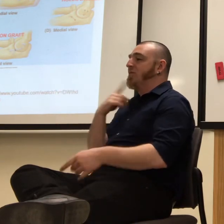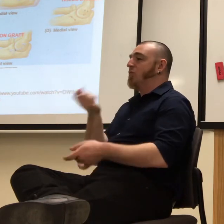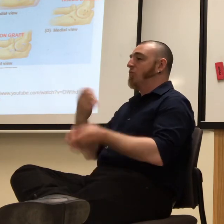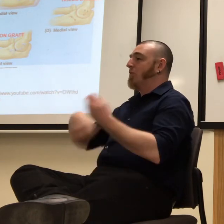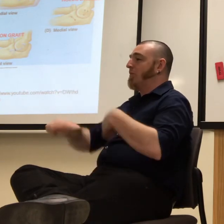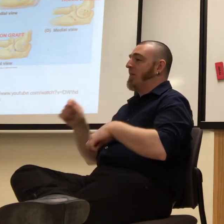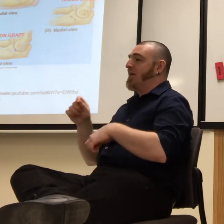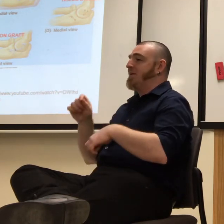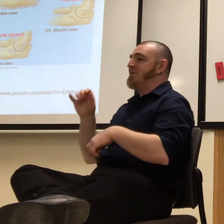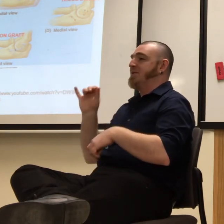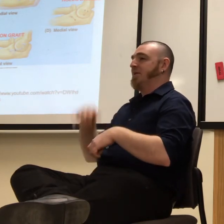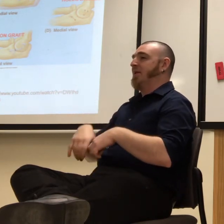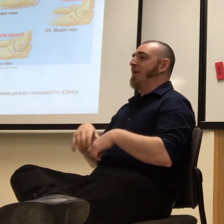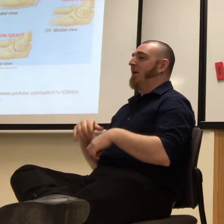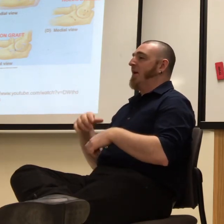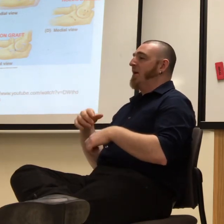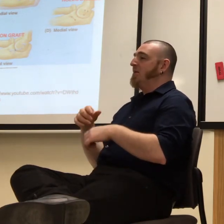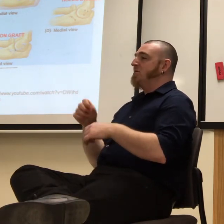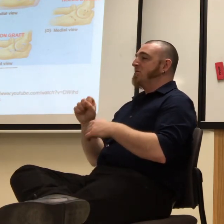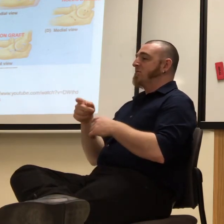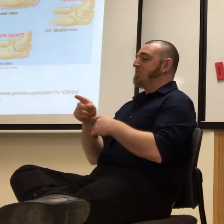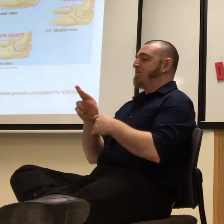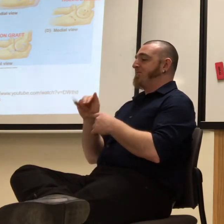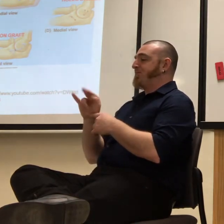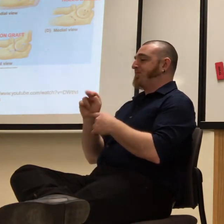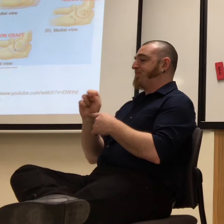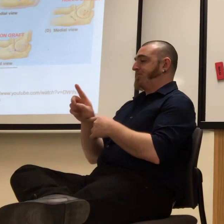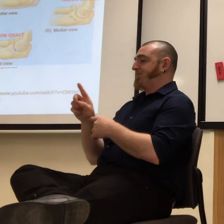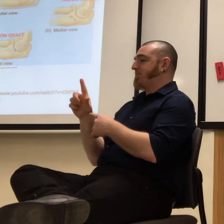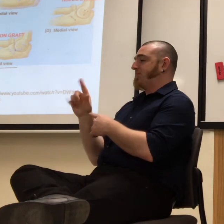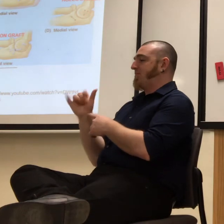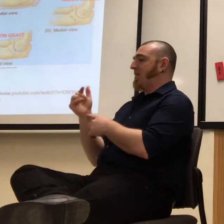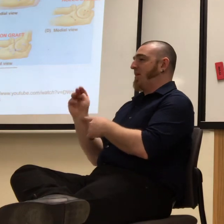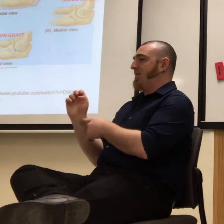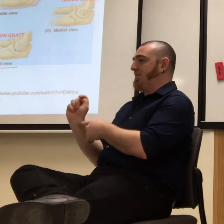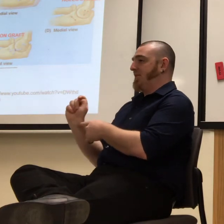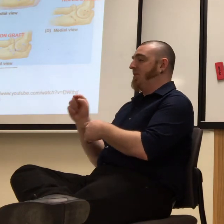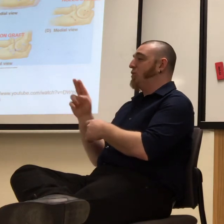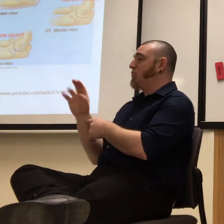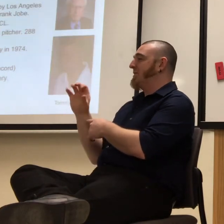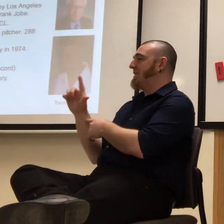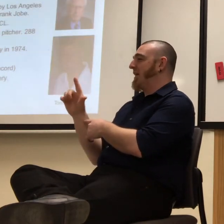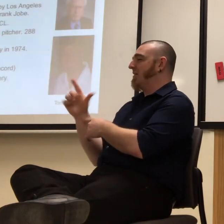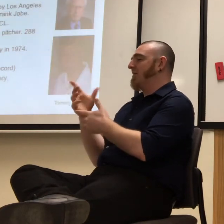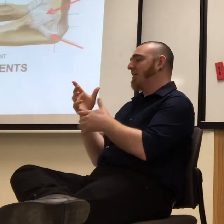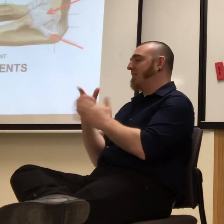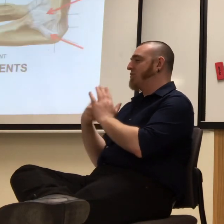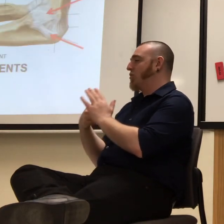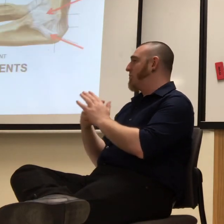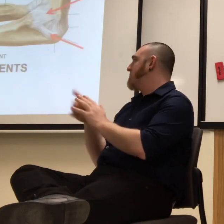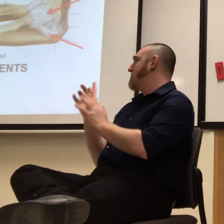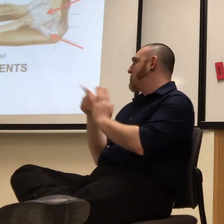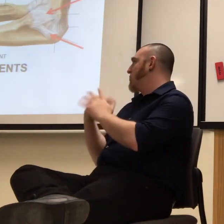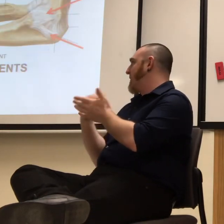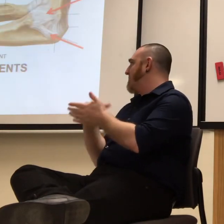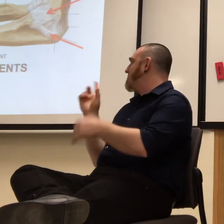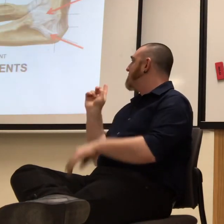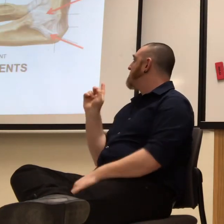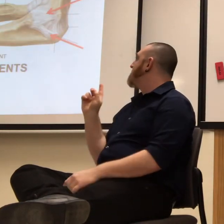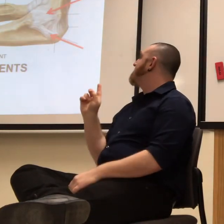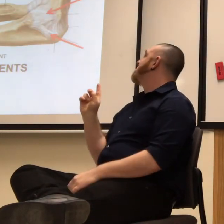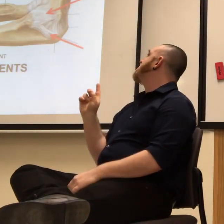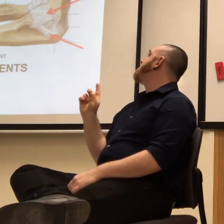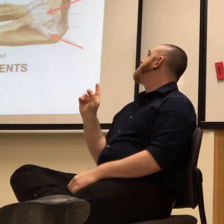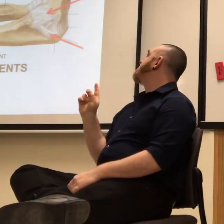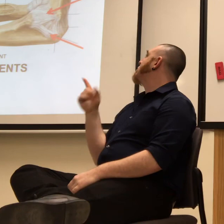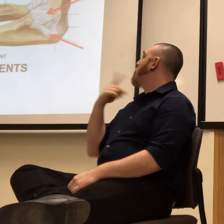sprained ligament. The UCL is shown, I showed it on a previous slide, kind of zoomed past it, let me go back. I'm pointing to it in